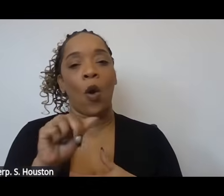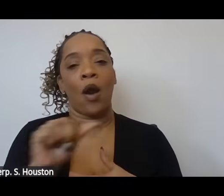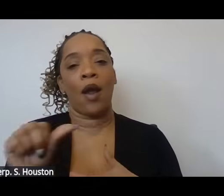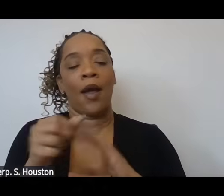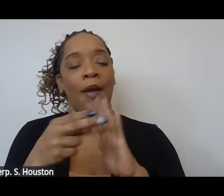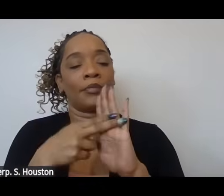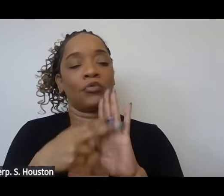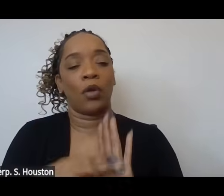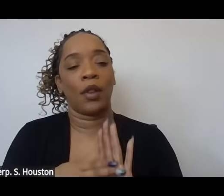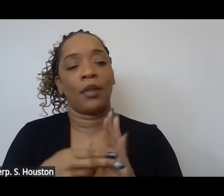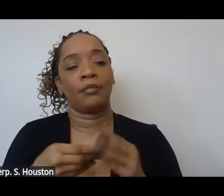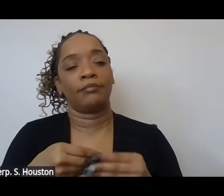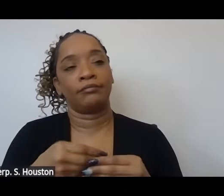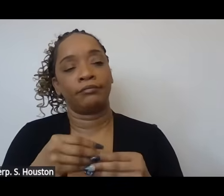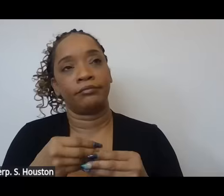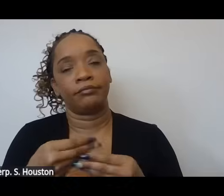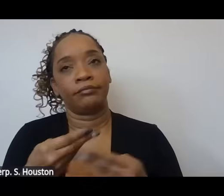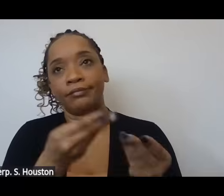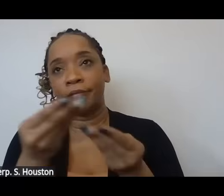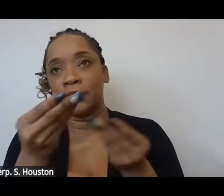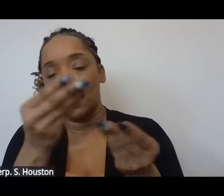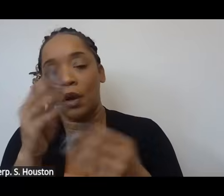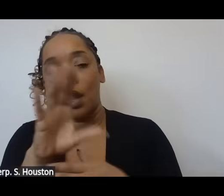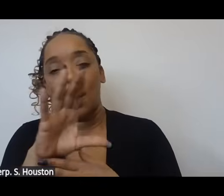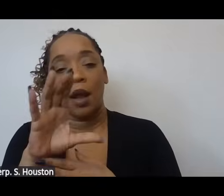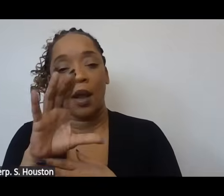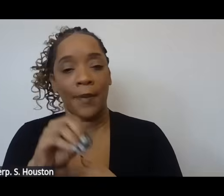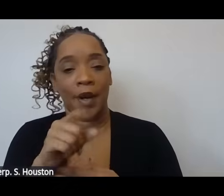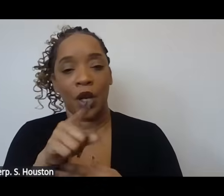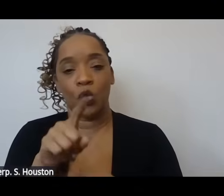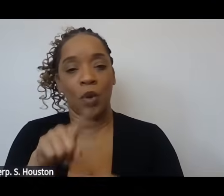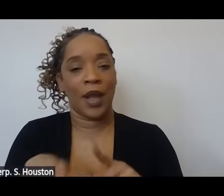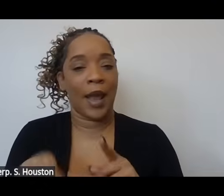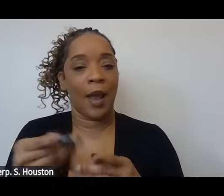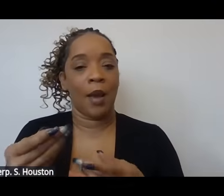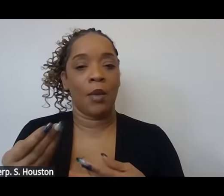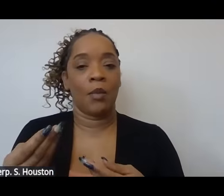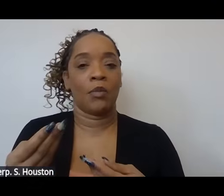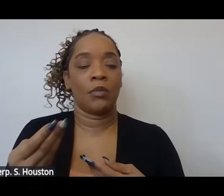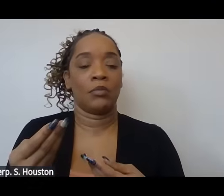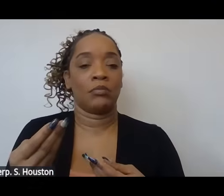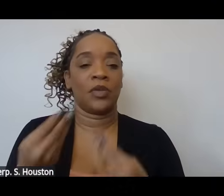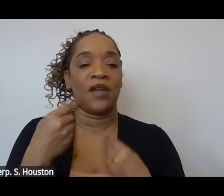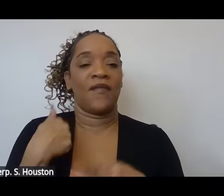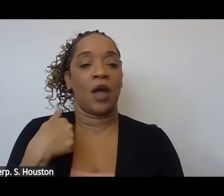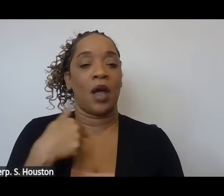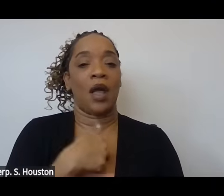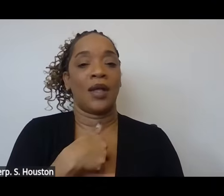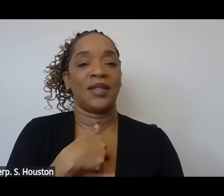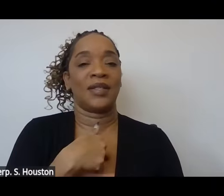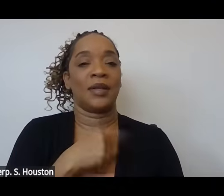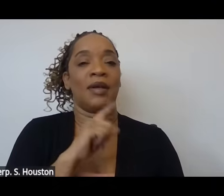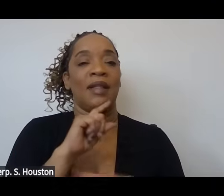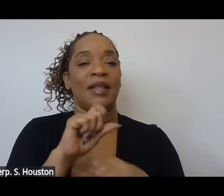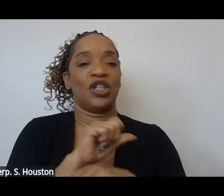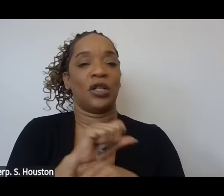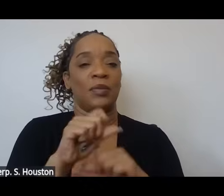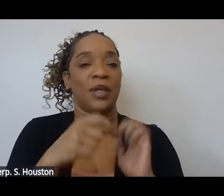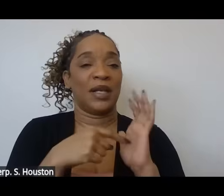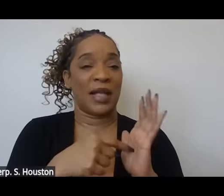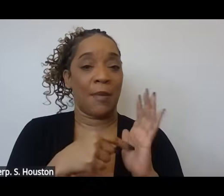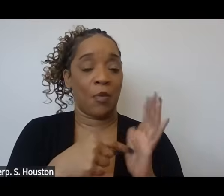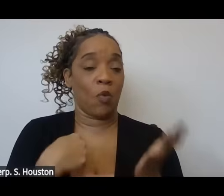an exemplar that's a legitimate exemplar, well, we're simply going to default and assume that we're going to throw it out. Is that what we're